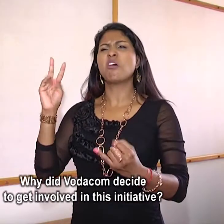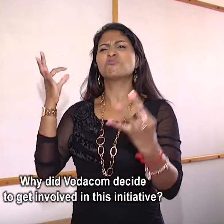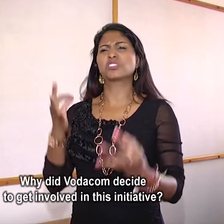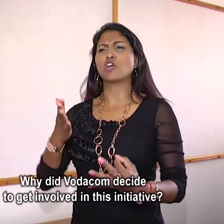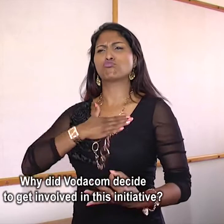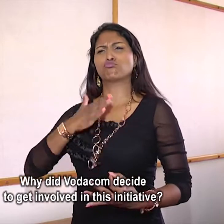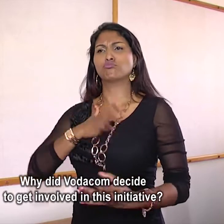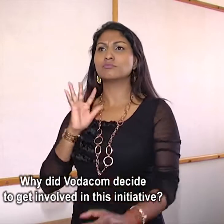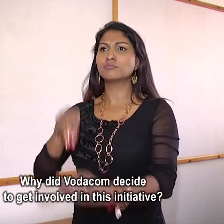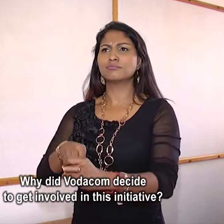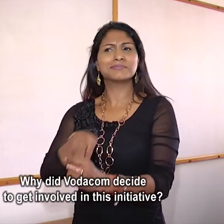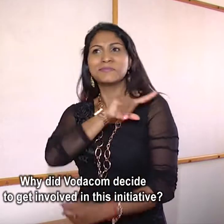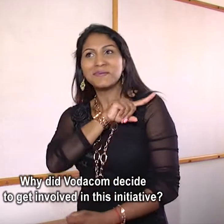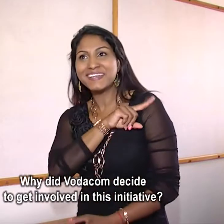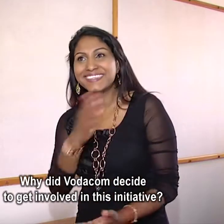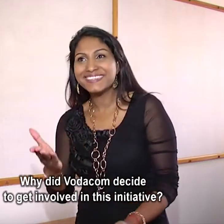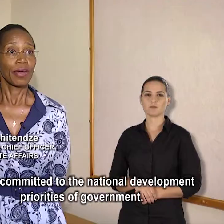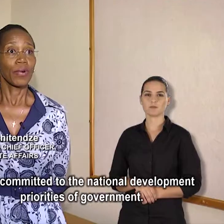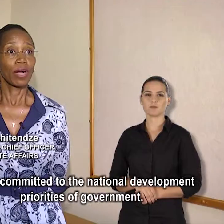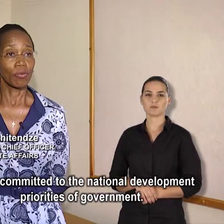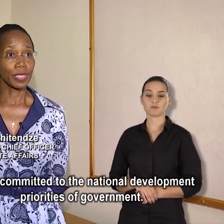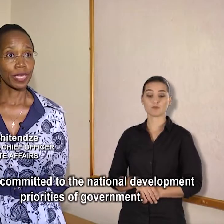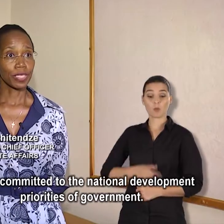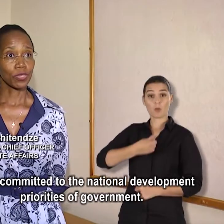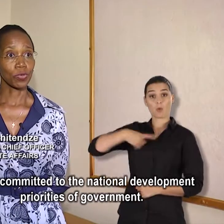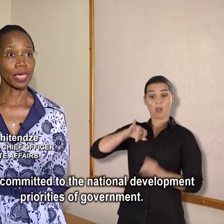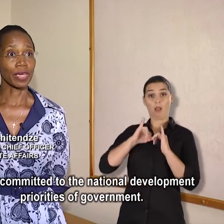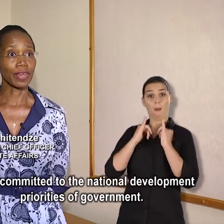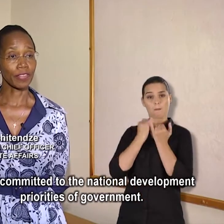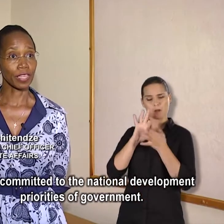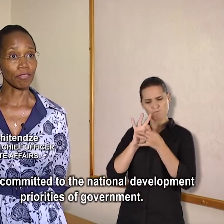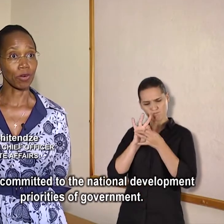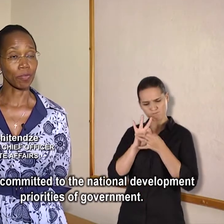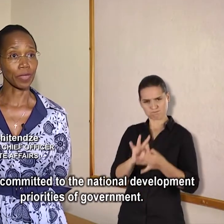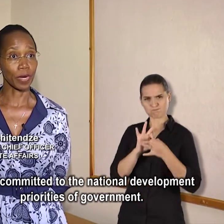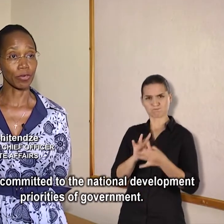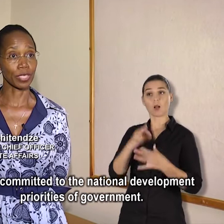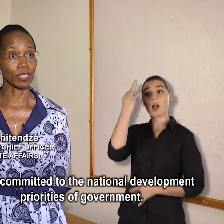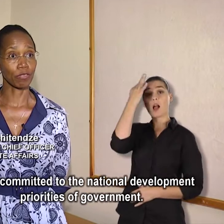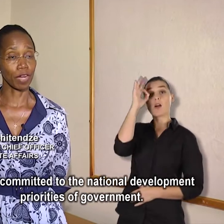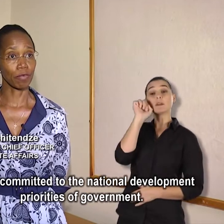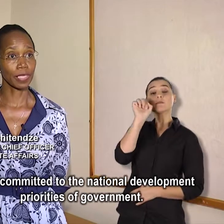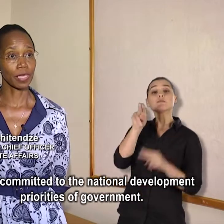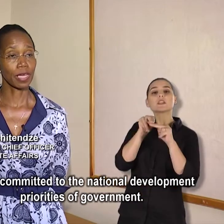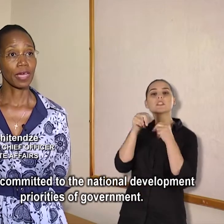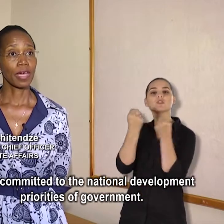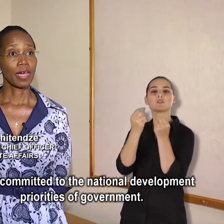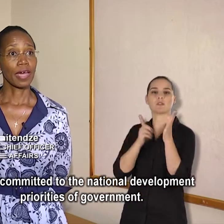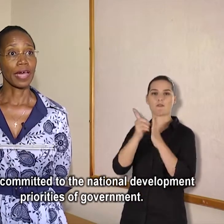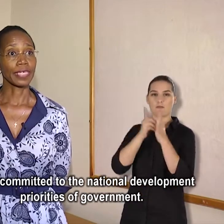Vodacom decide to get involved in this initiative? We are committed to the national development priorities of